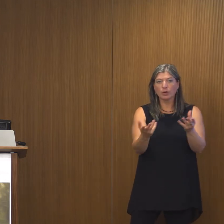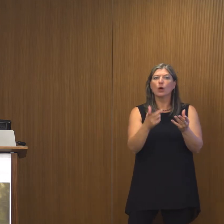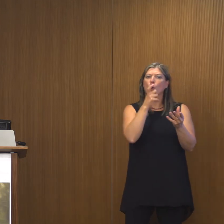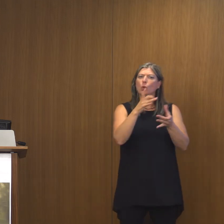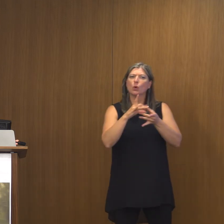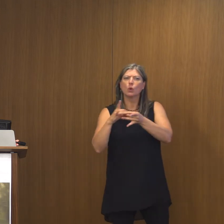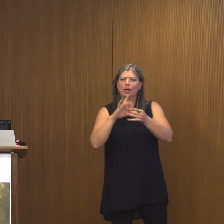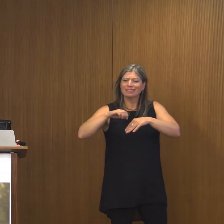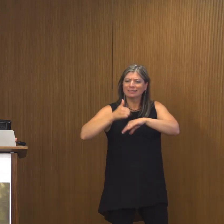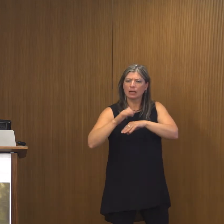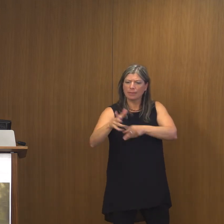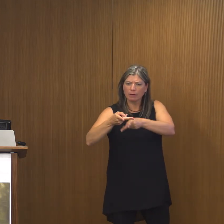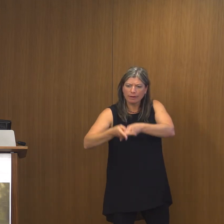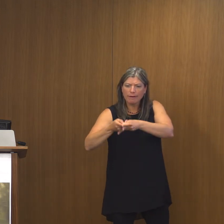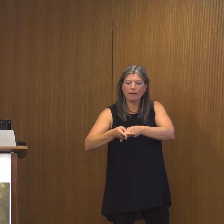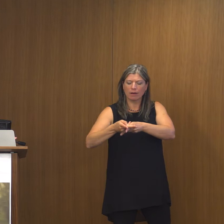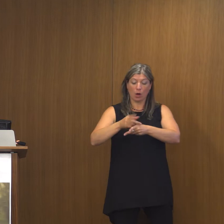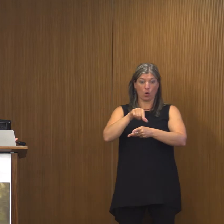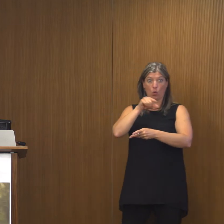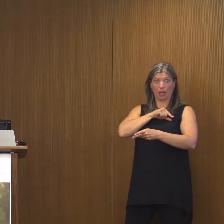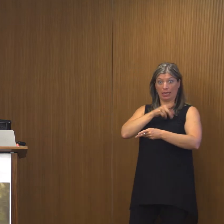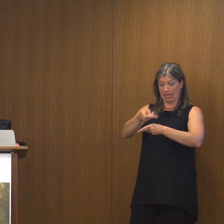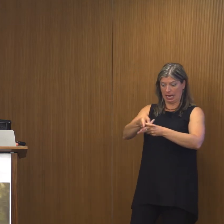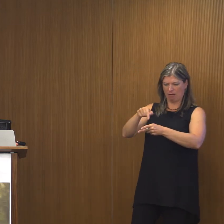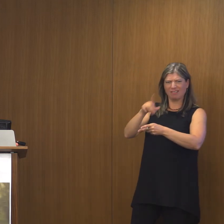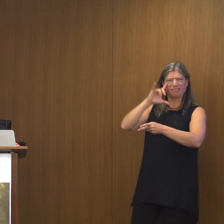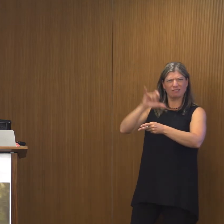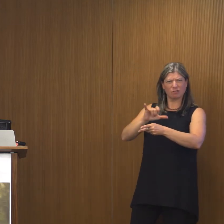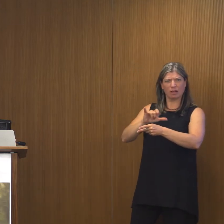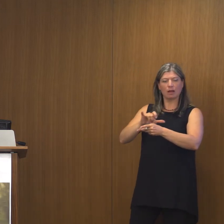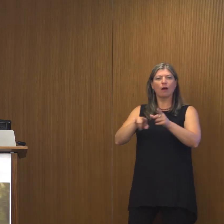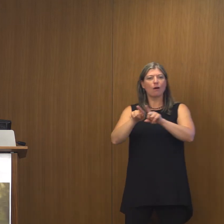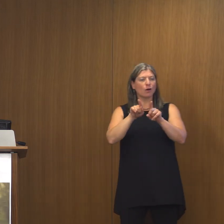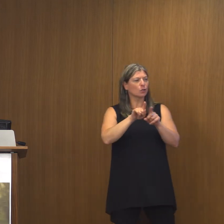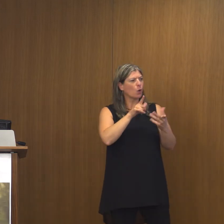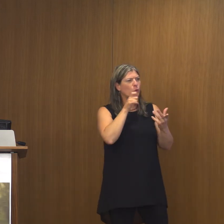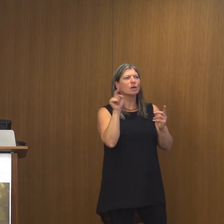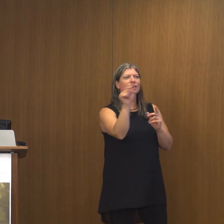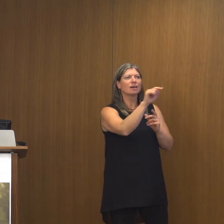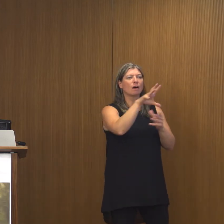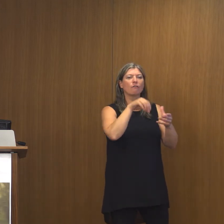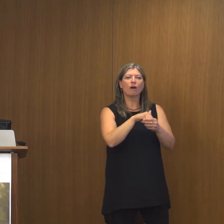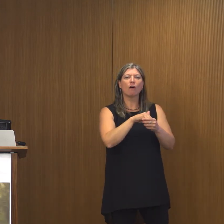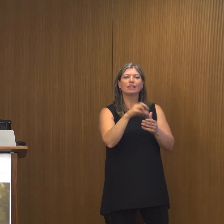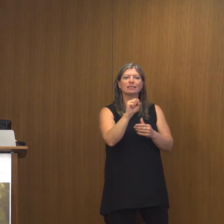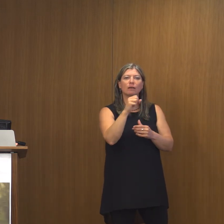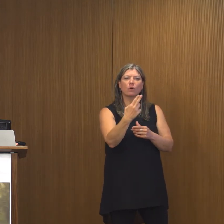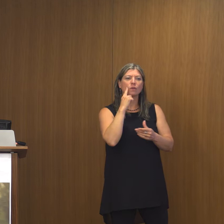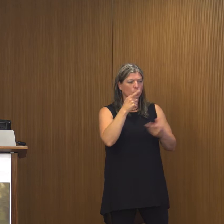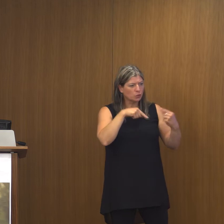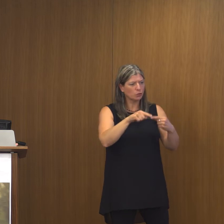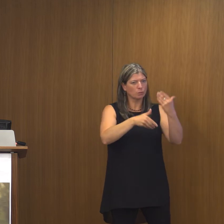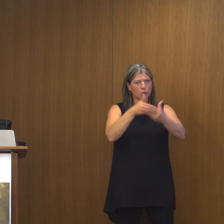of care, the quality of care offered, the involvement of stakeholders during the process, and resource distribution, and